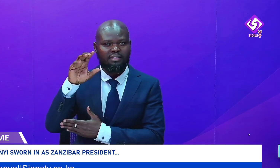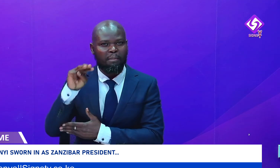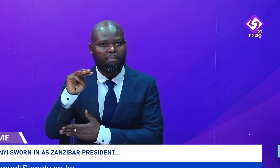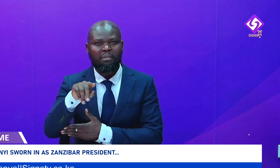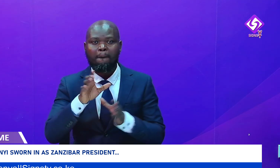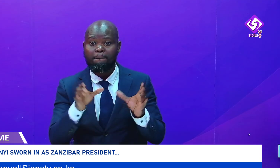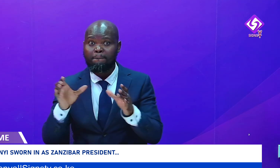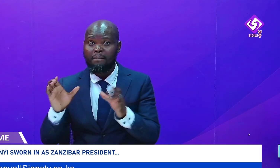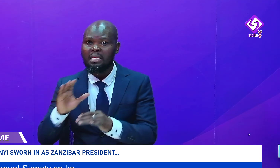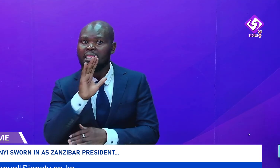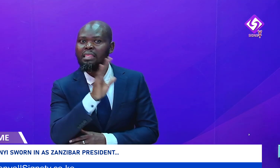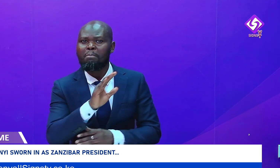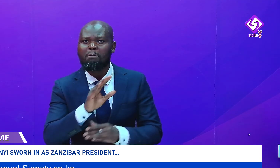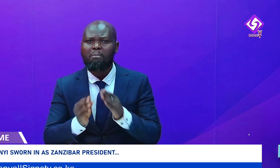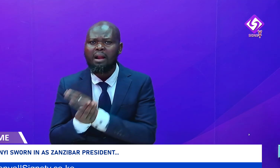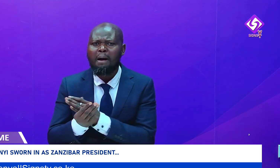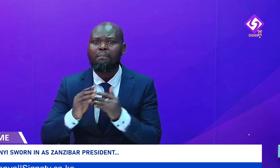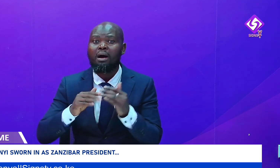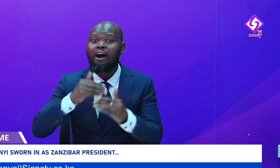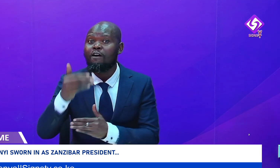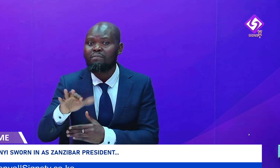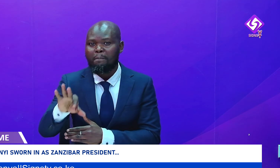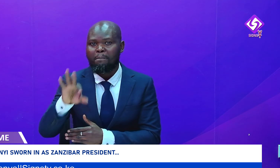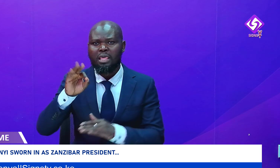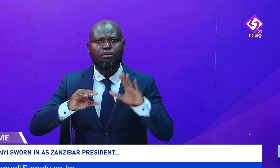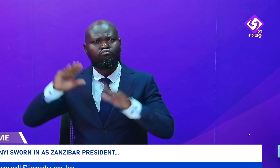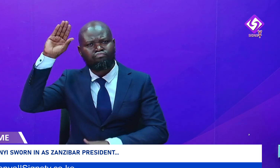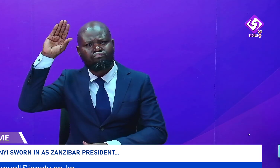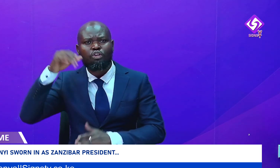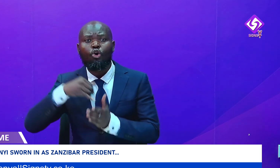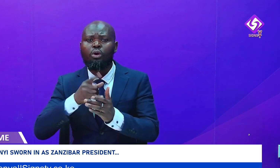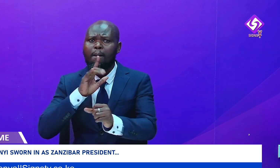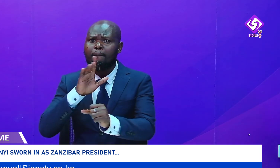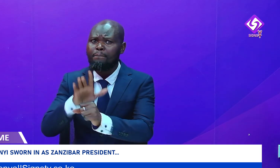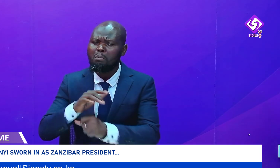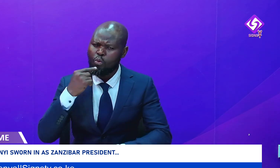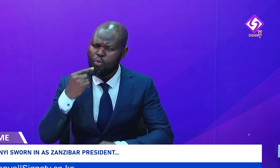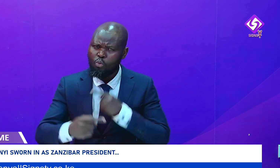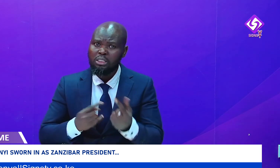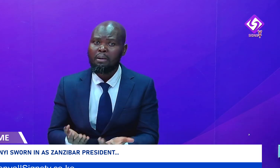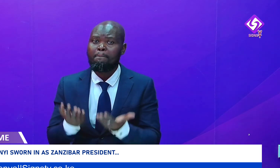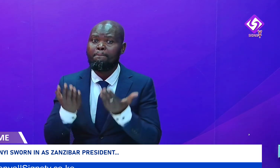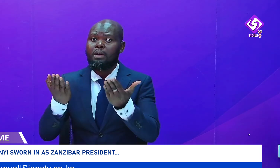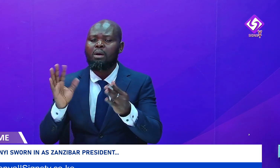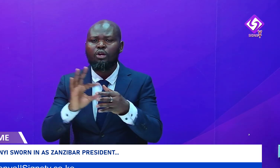In his brief remarks after taking the oath, he pledged to continue promoting unity, economic growth, and peace